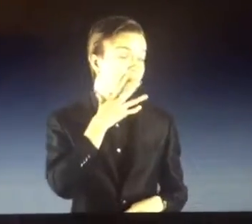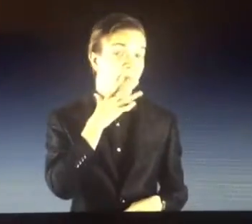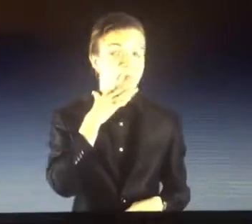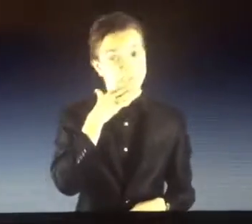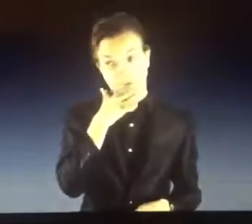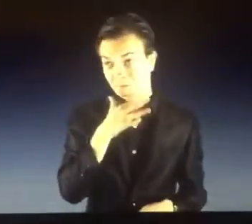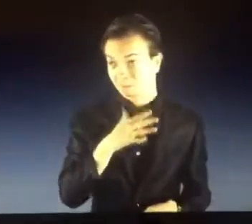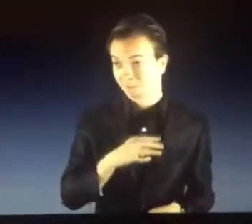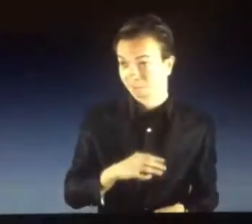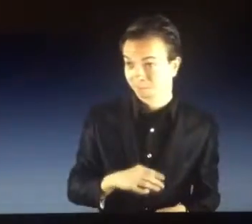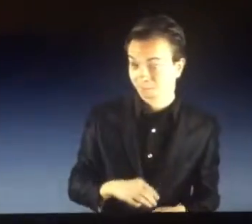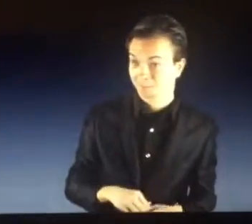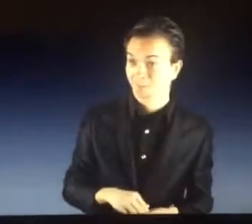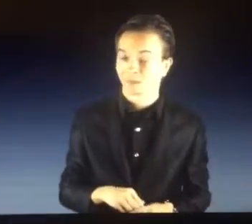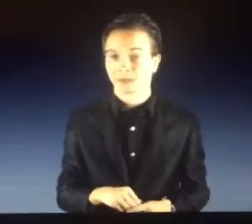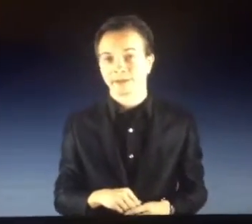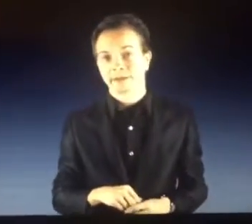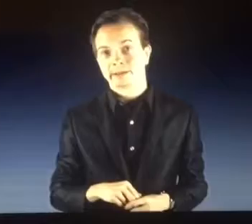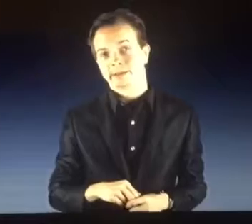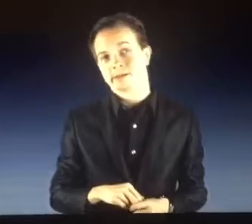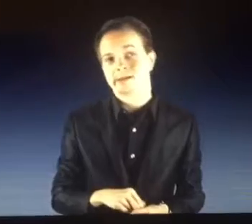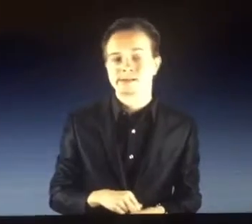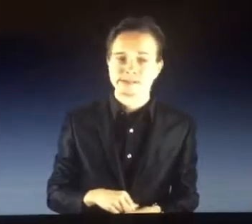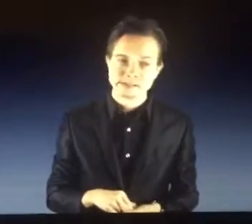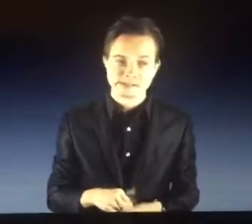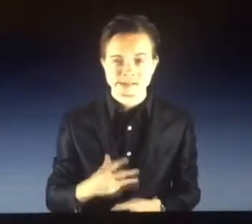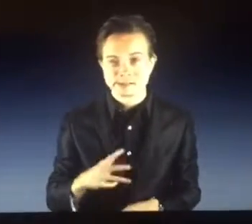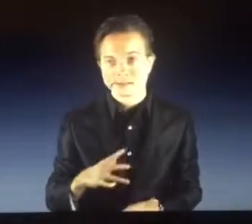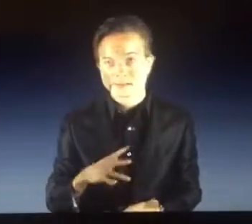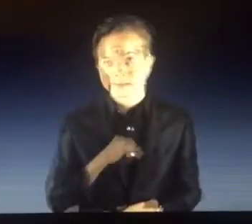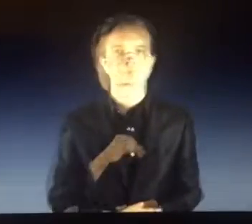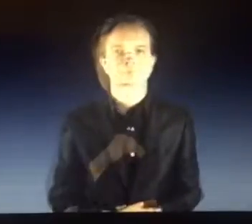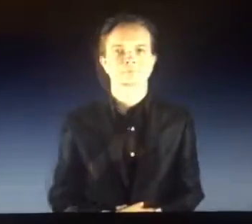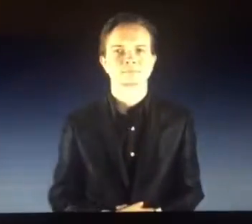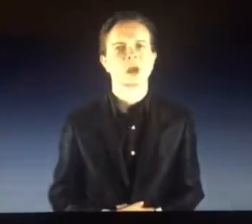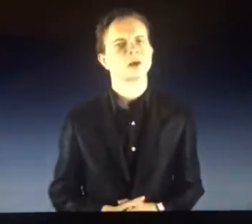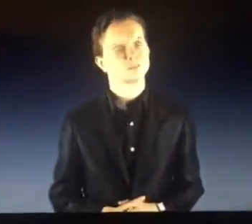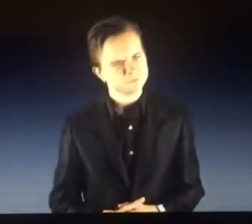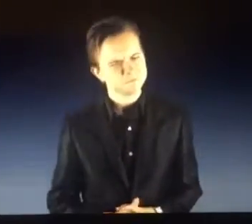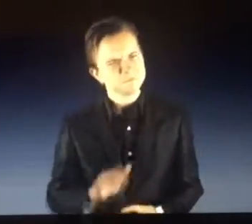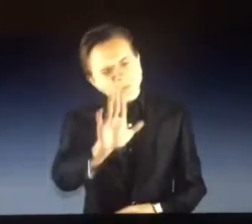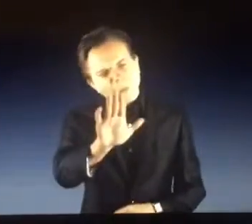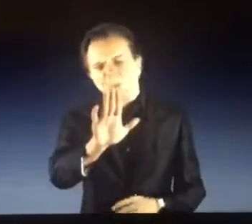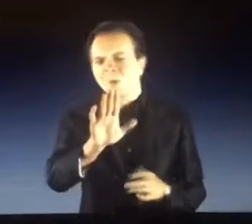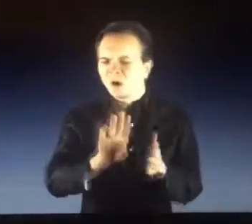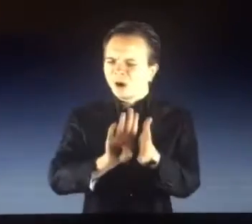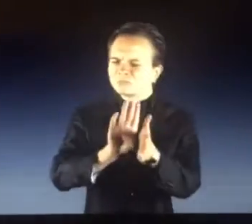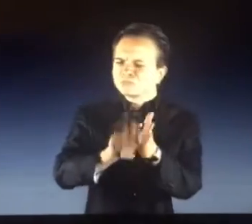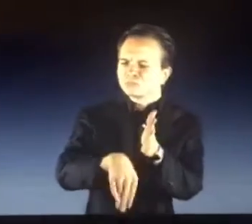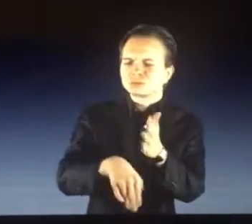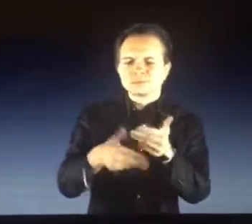wait, they're awake, never mind. Yeah, and that's it.